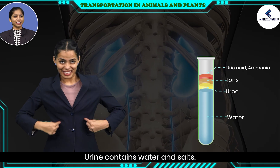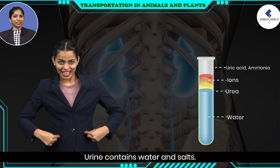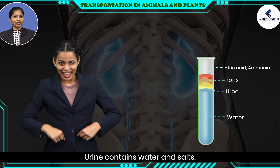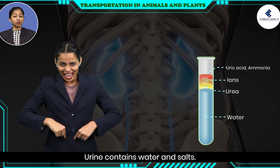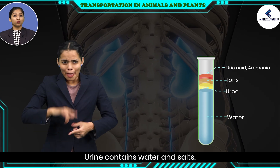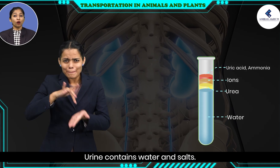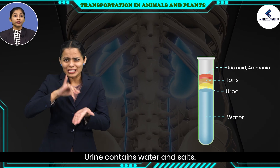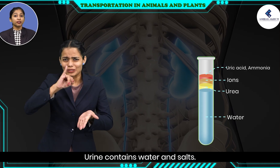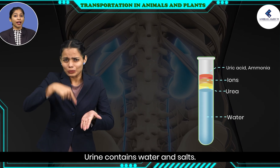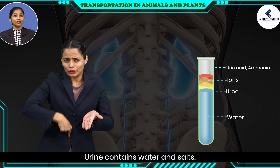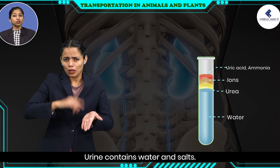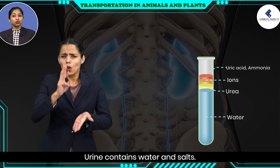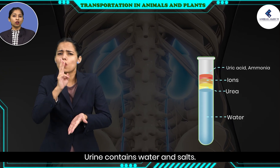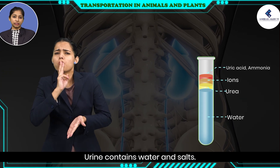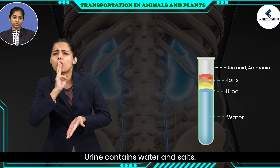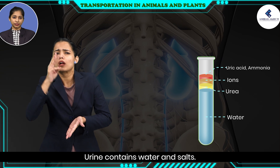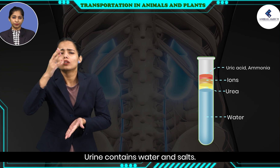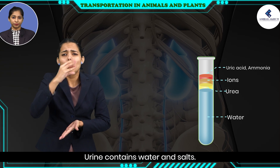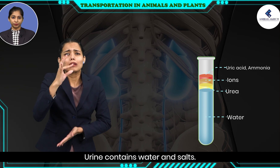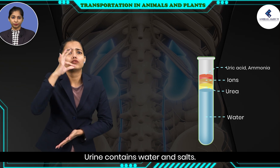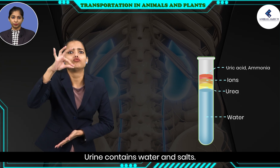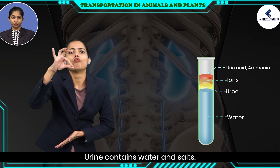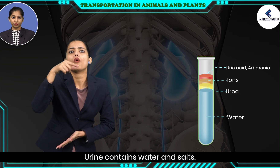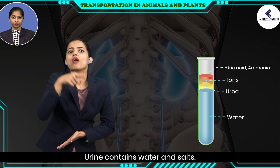Urine contains water and salts.